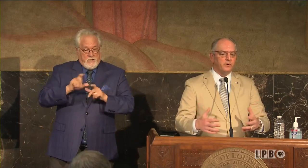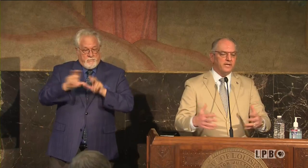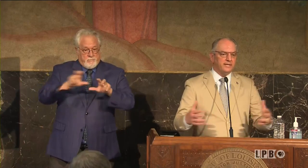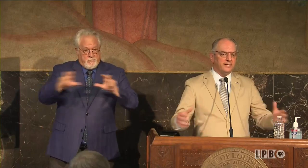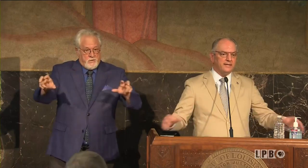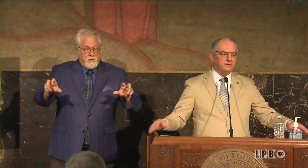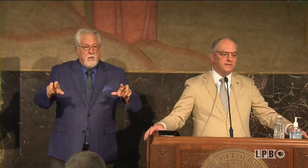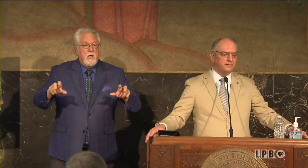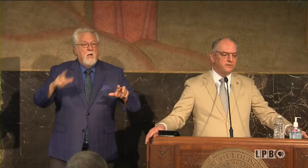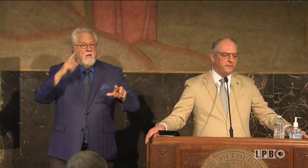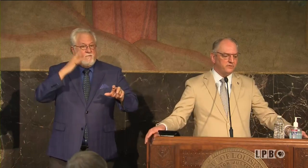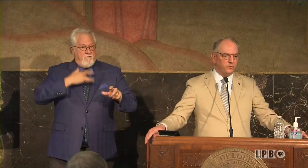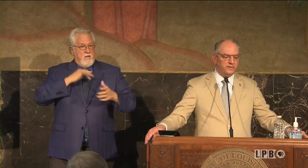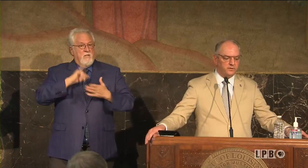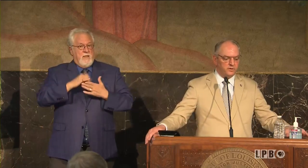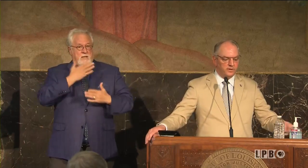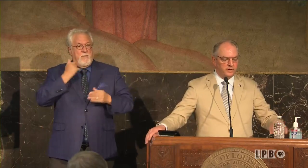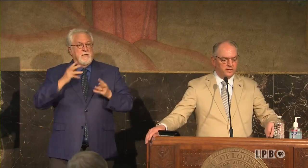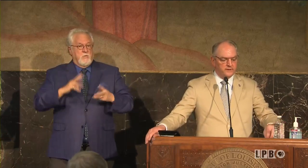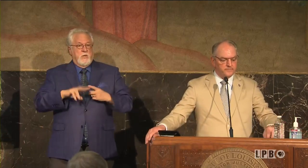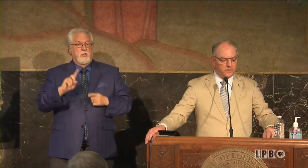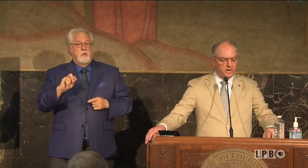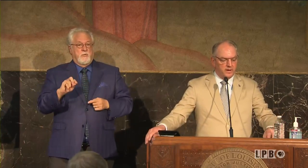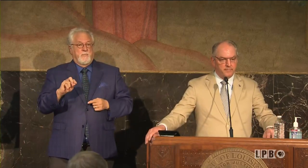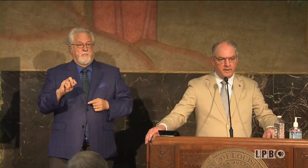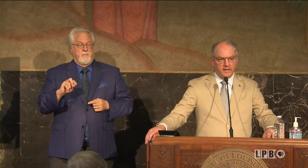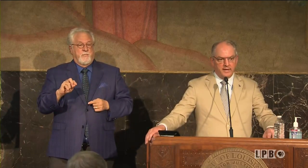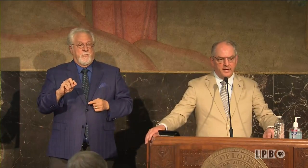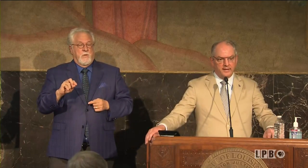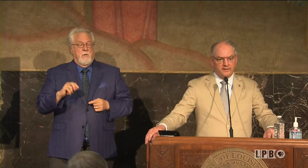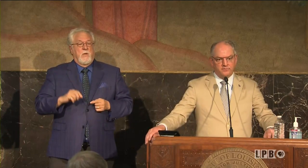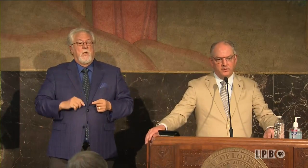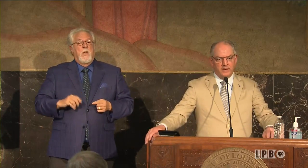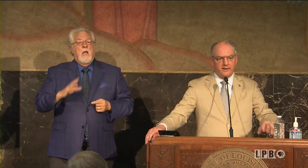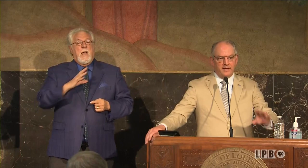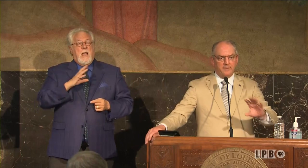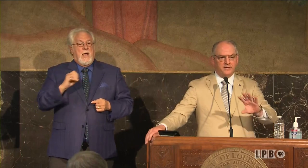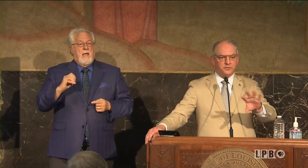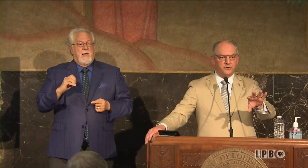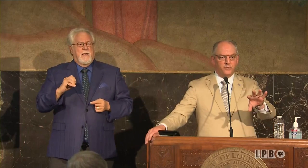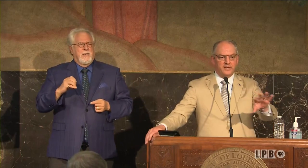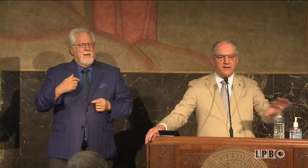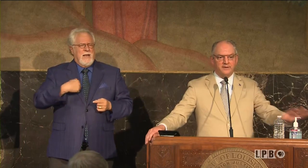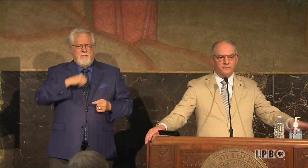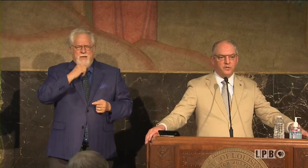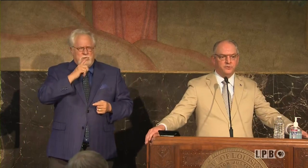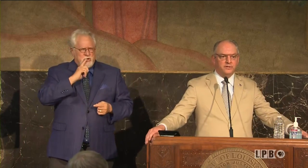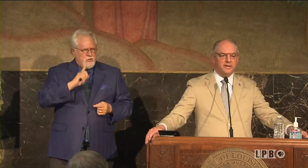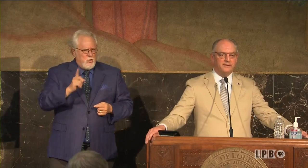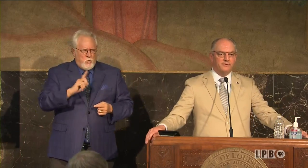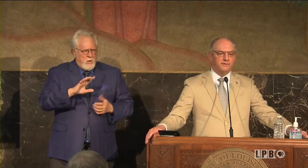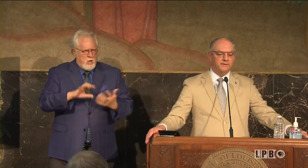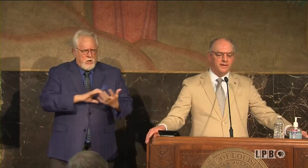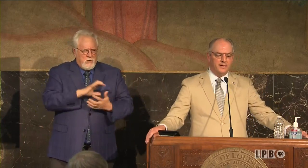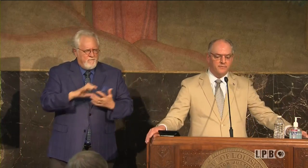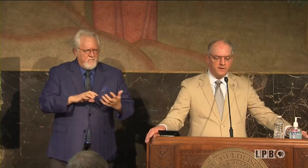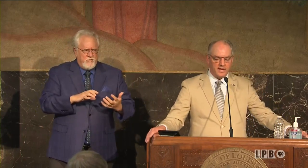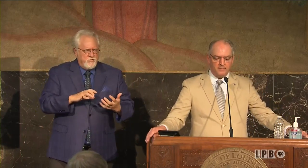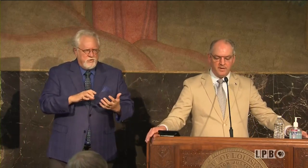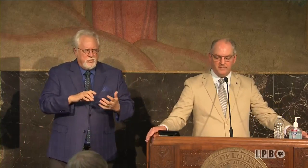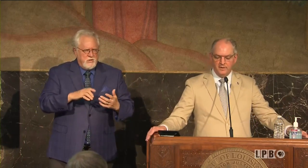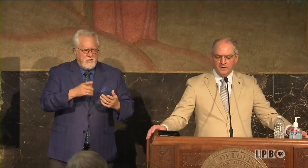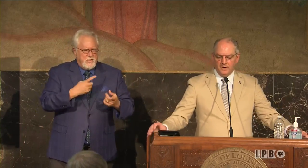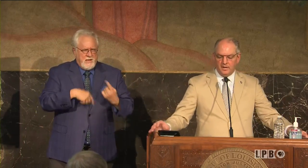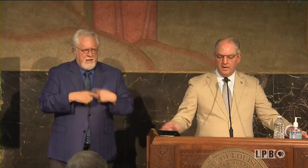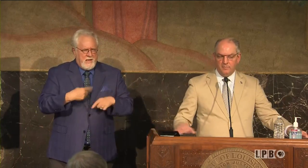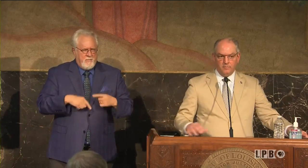We think that that's the best way to do it. And so I'm not sure where that confusion ever came